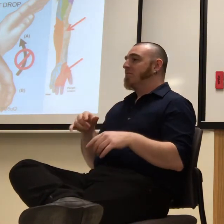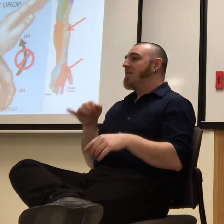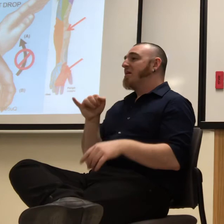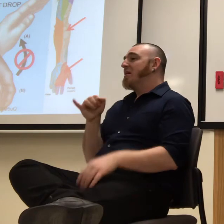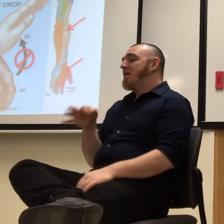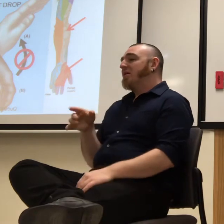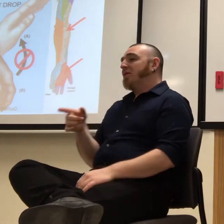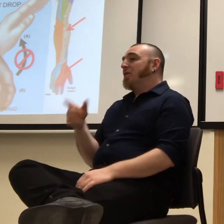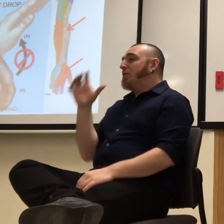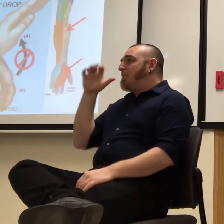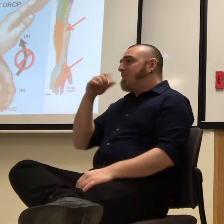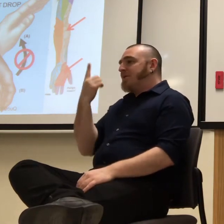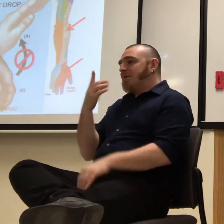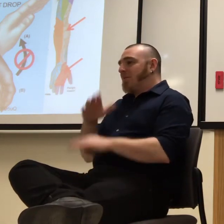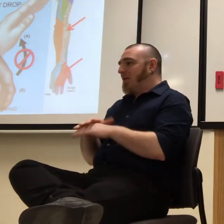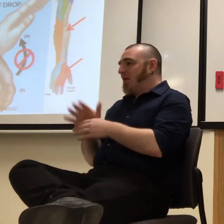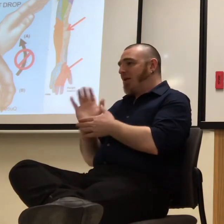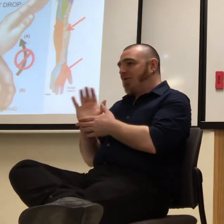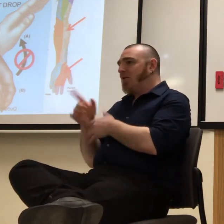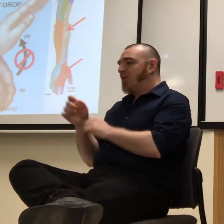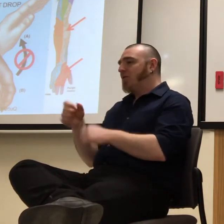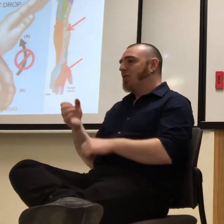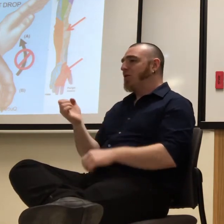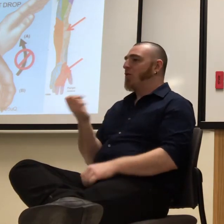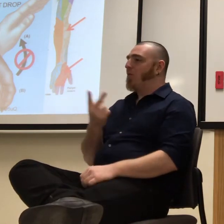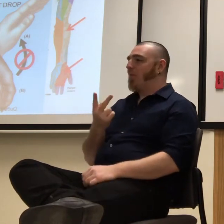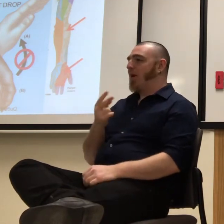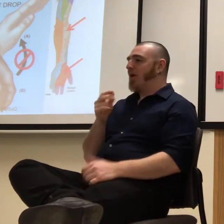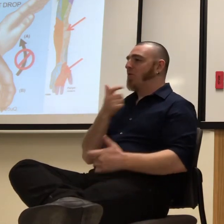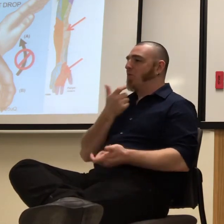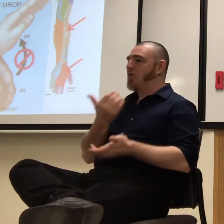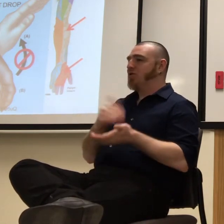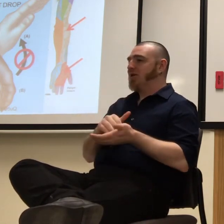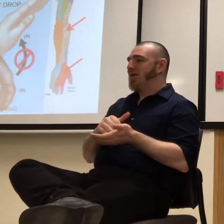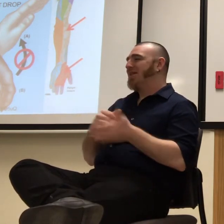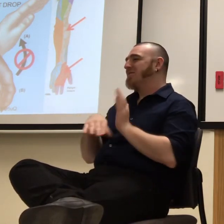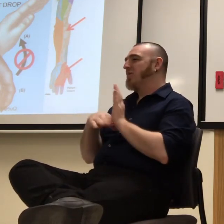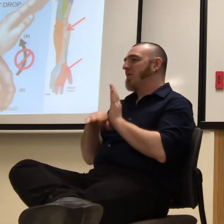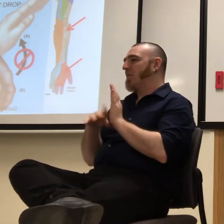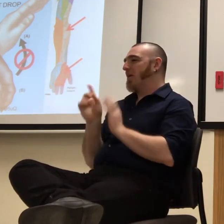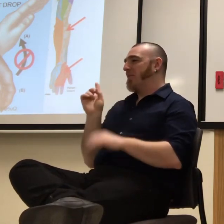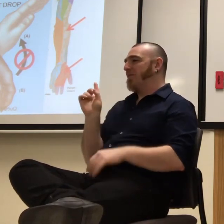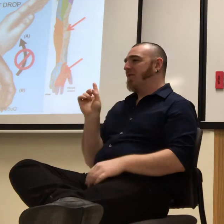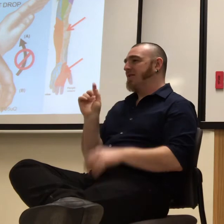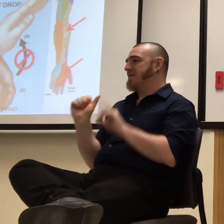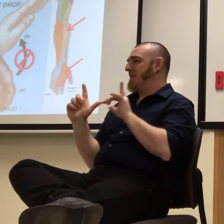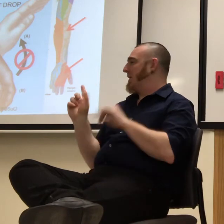You could go back and watch it. The link is on the bottom of this slide, in case you're wondering.